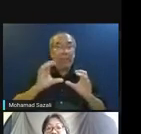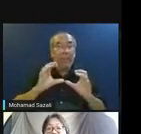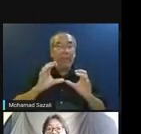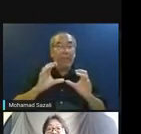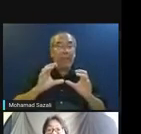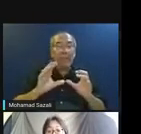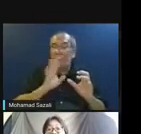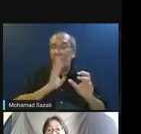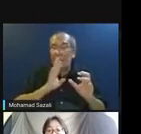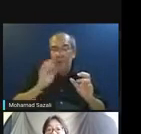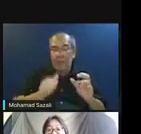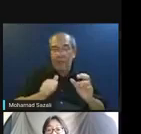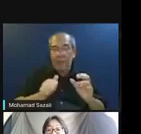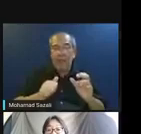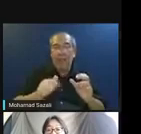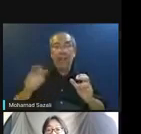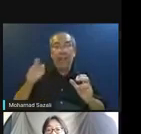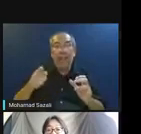training